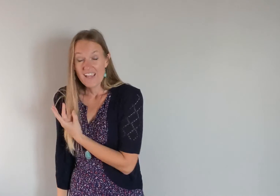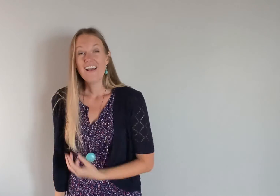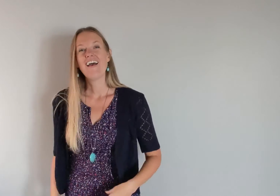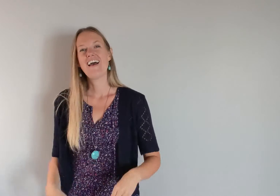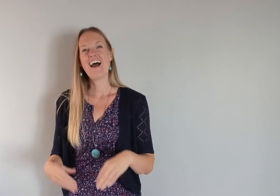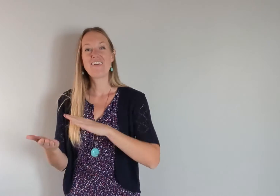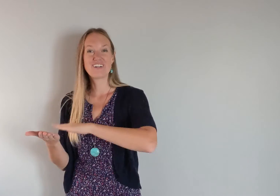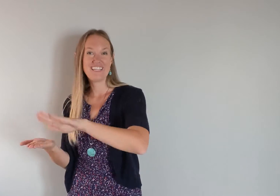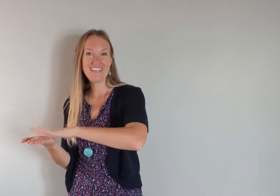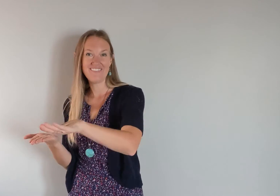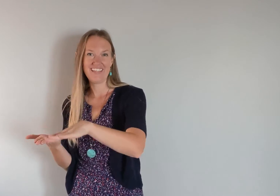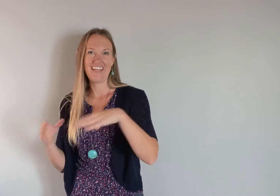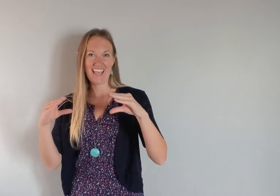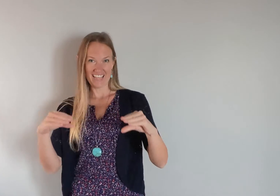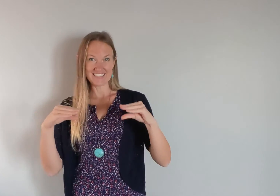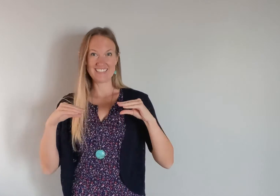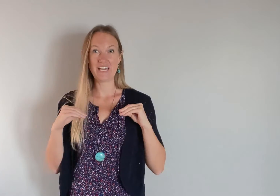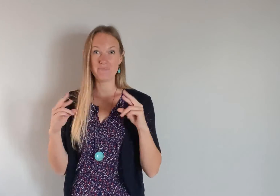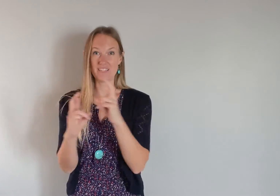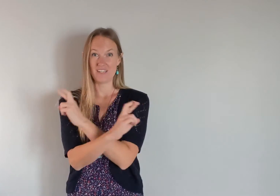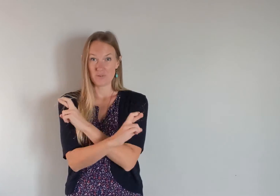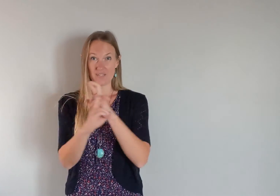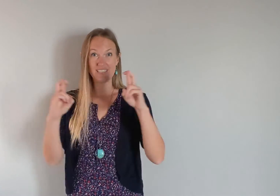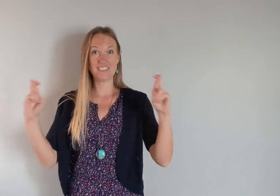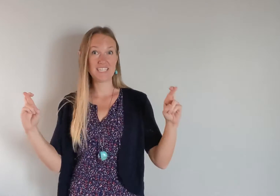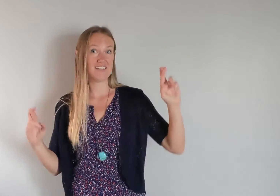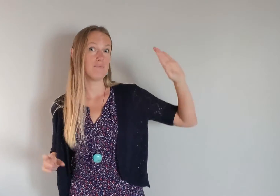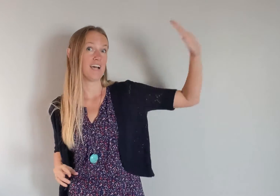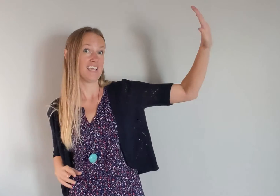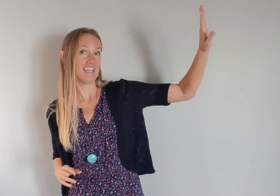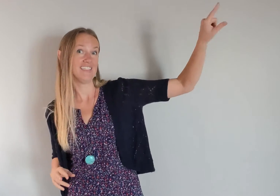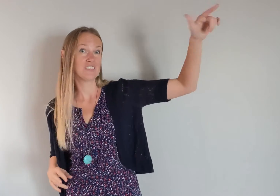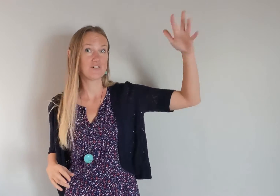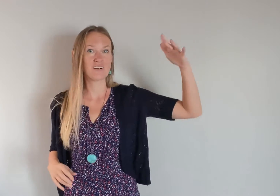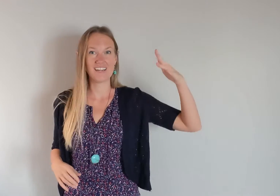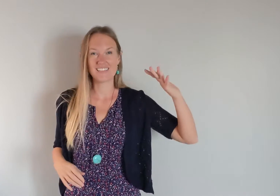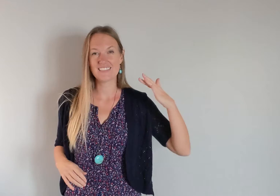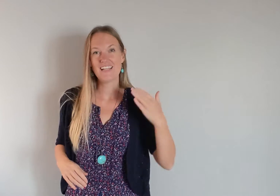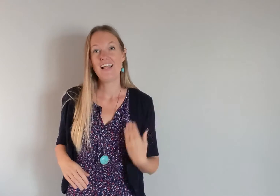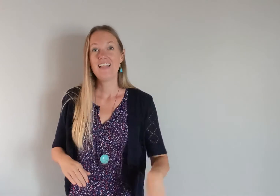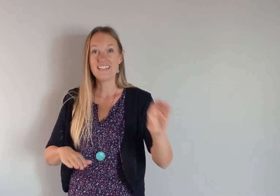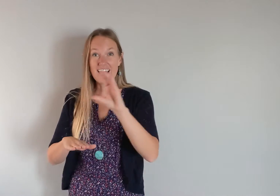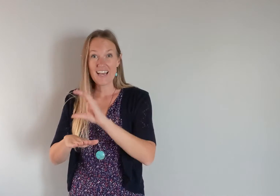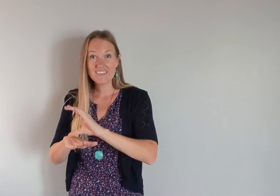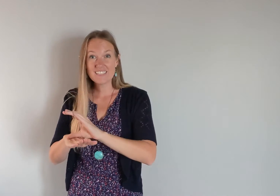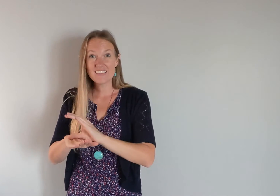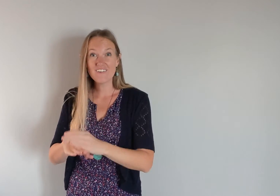We are forgiven, accepted, redeemed by his grace. Let the house of the